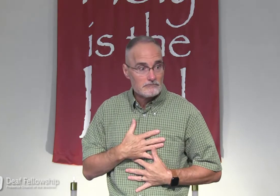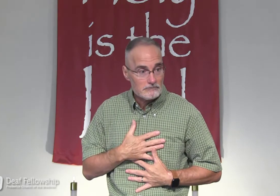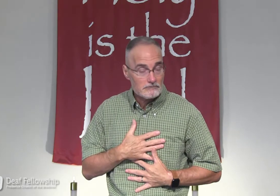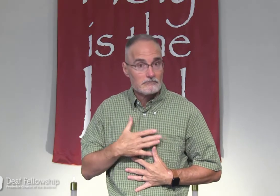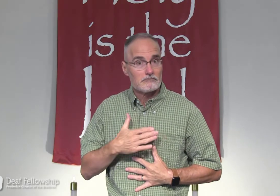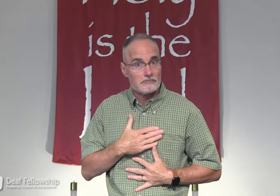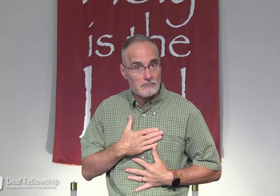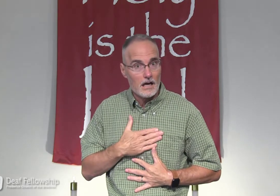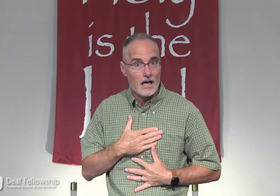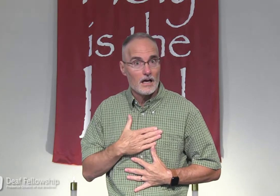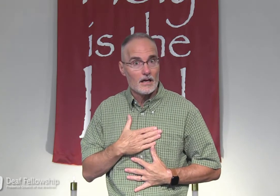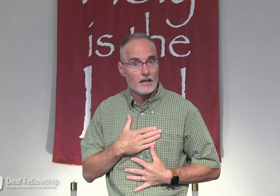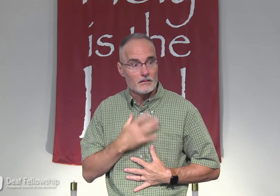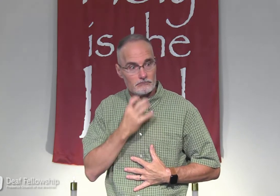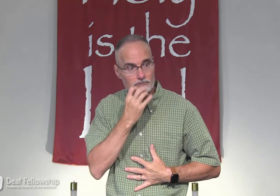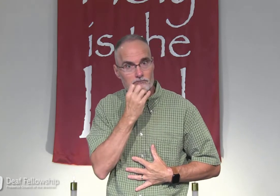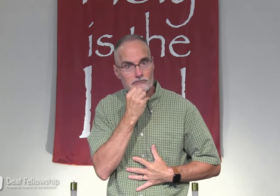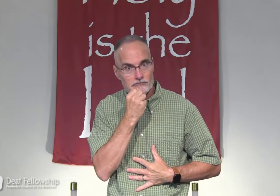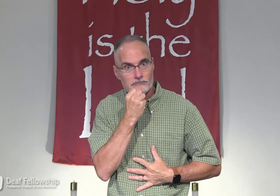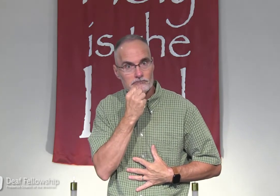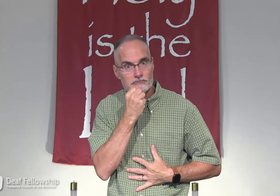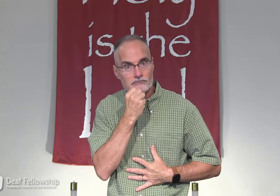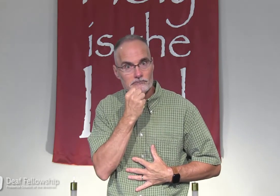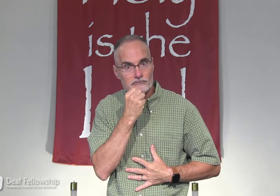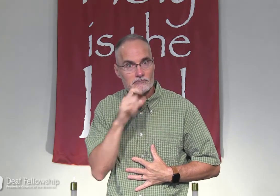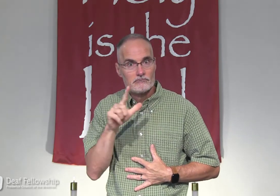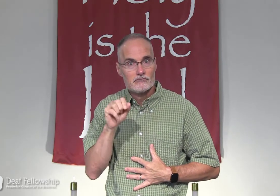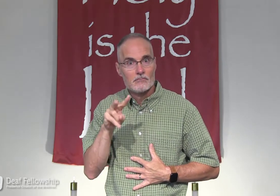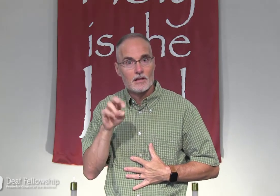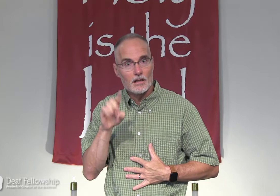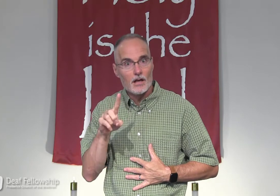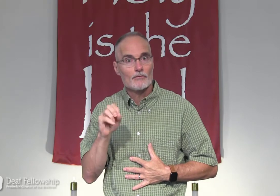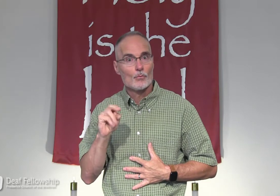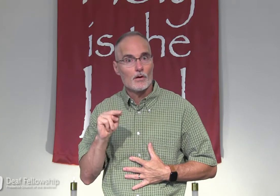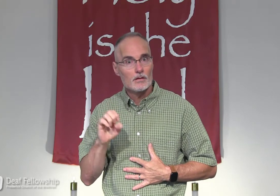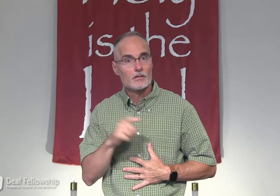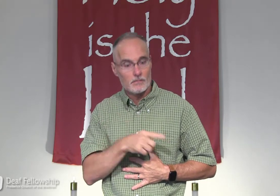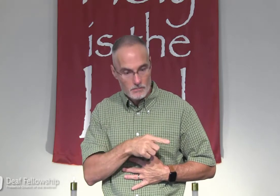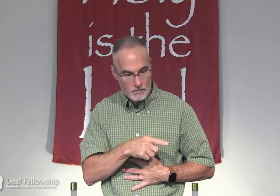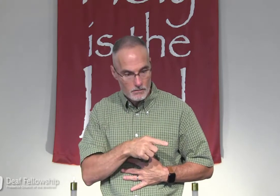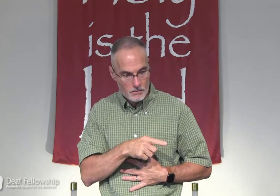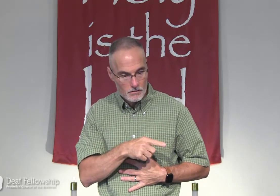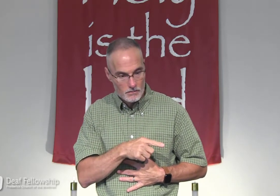well, that's really hard to accept. That our loved one